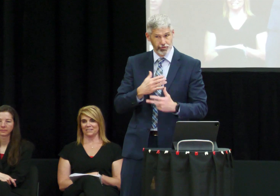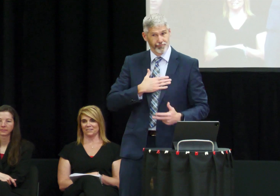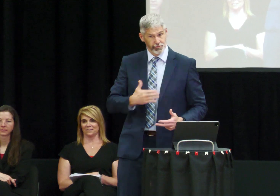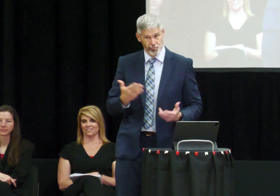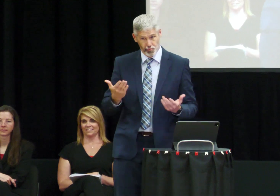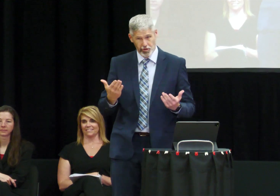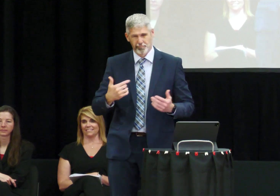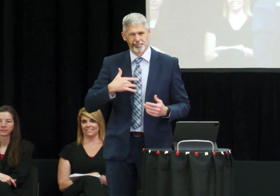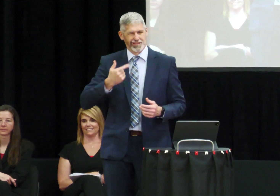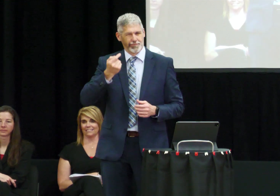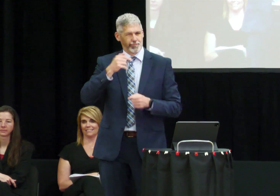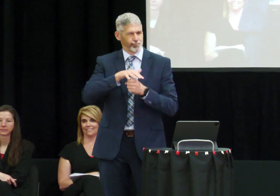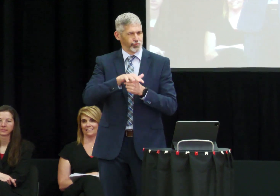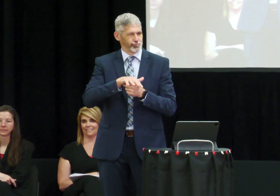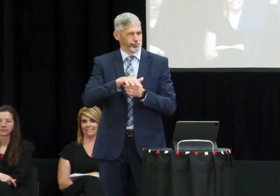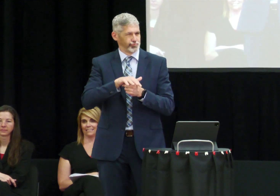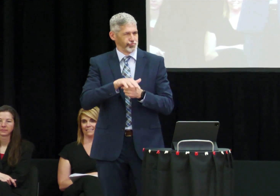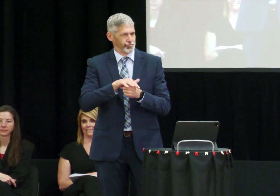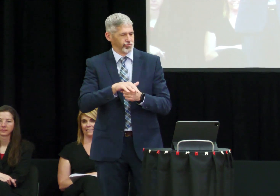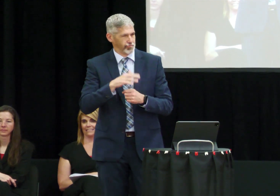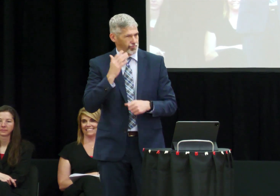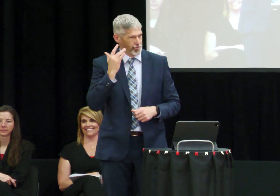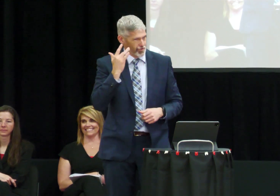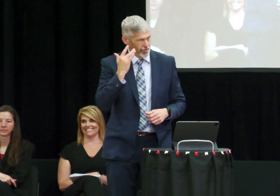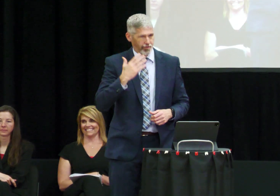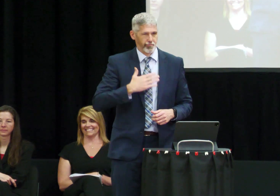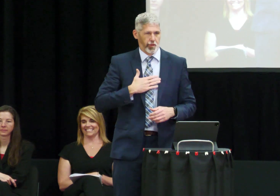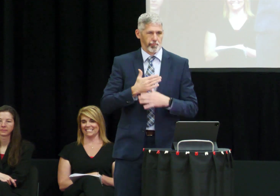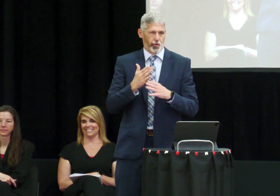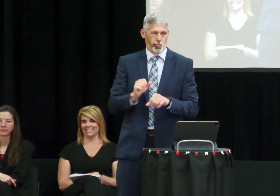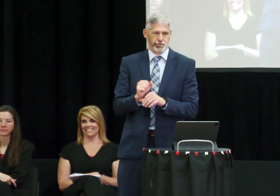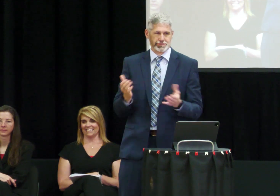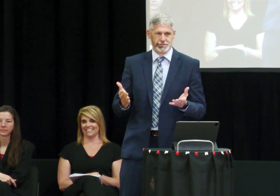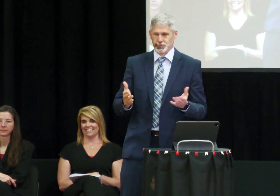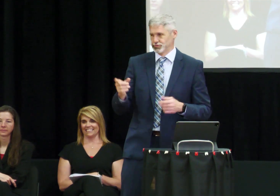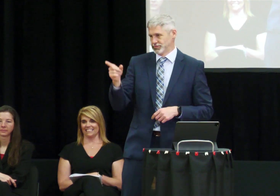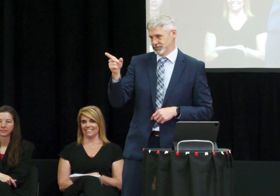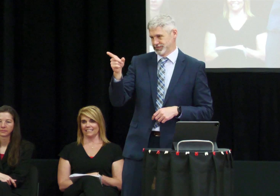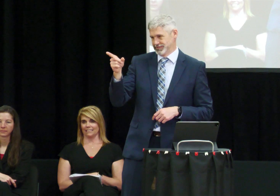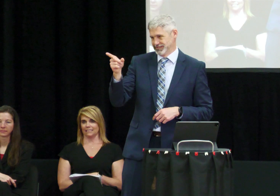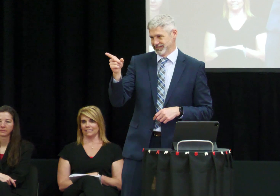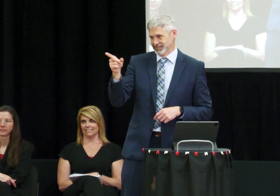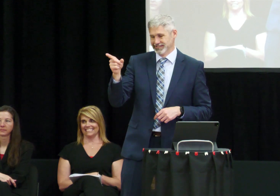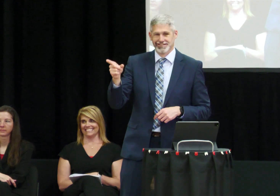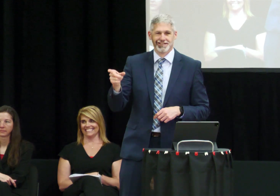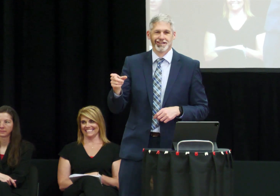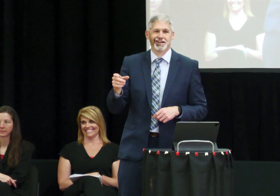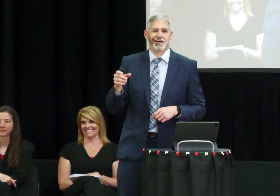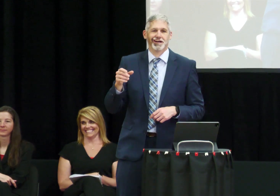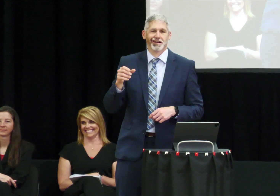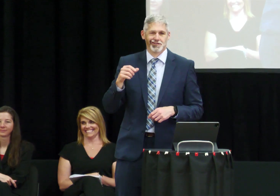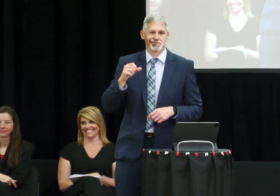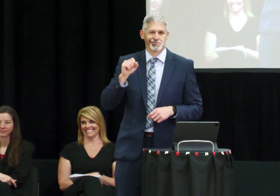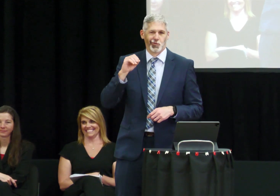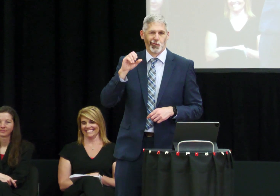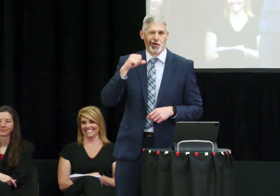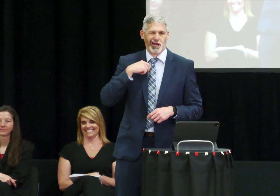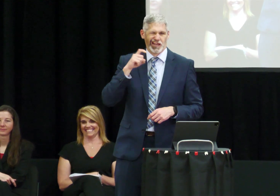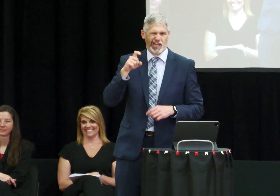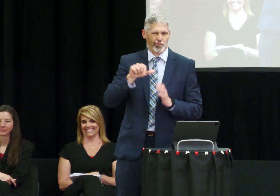to deliver. First of all, my confession is that I feel the pressure to do a good job. My partner works here,